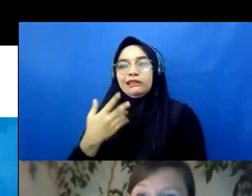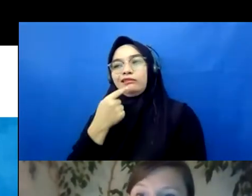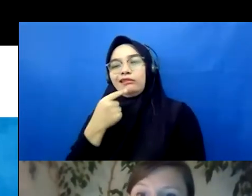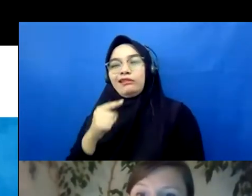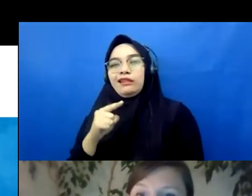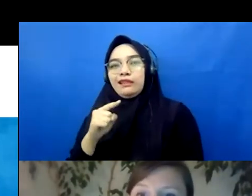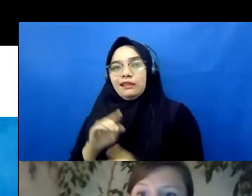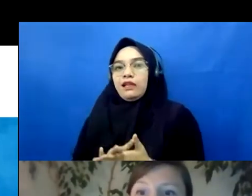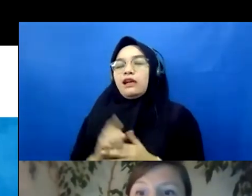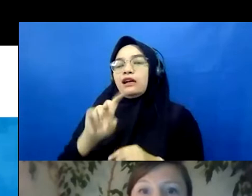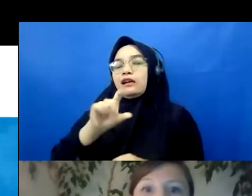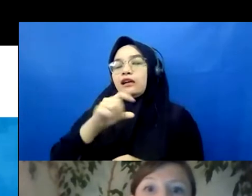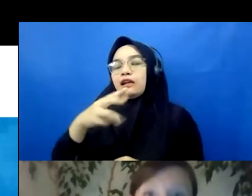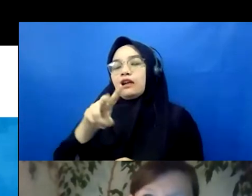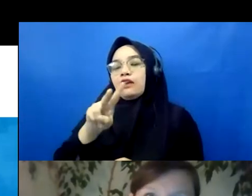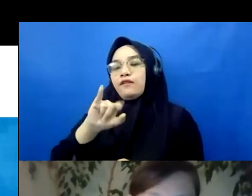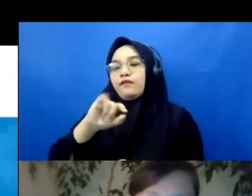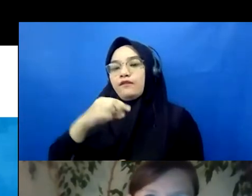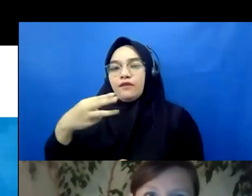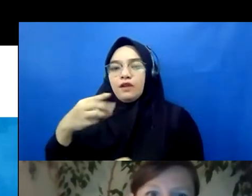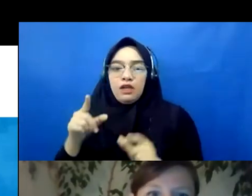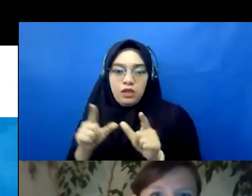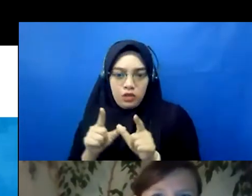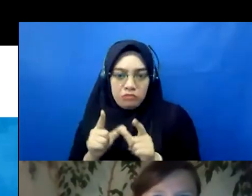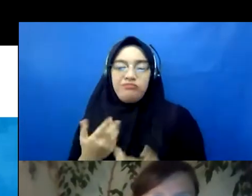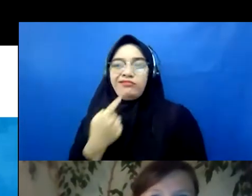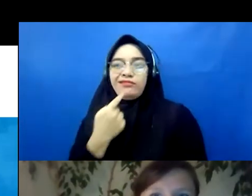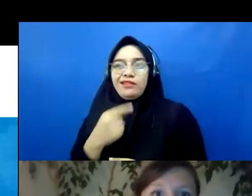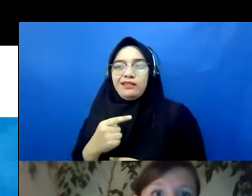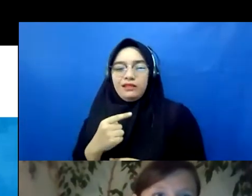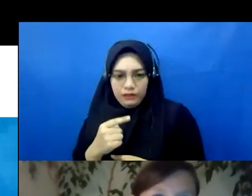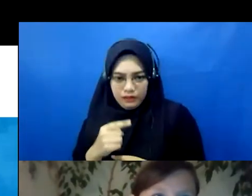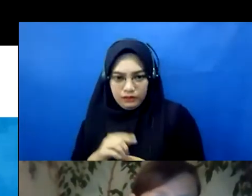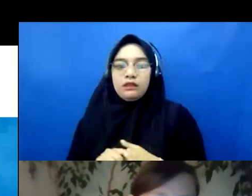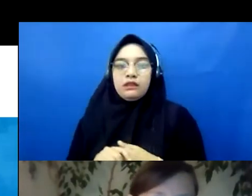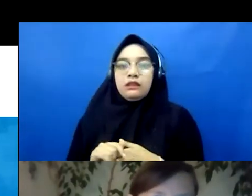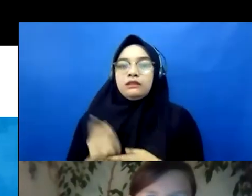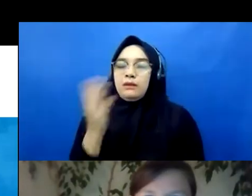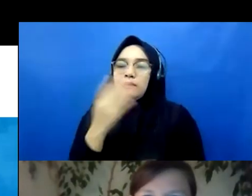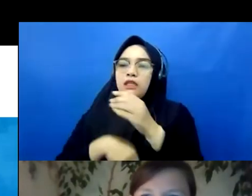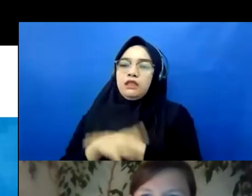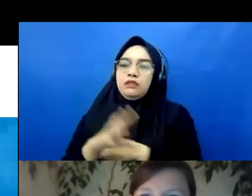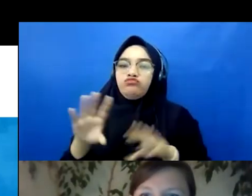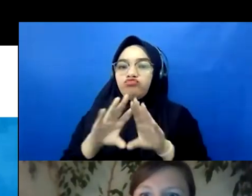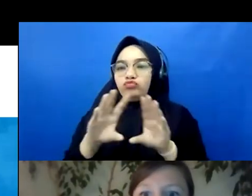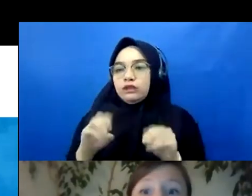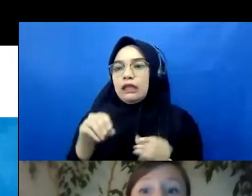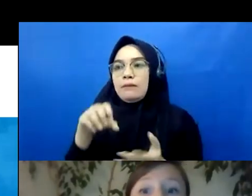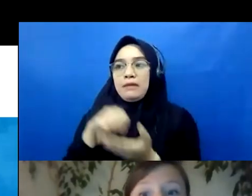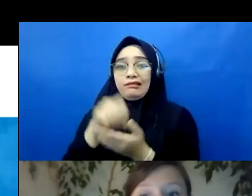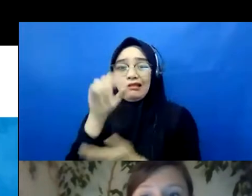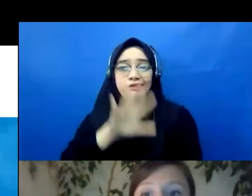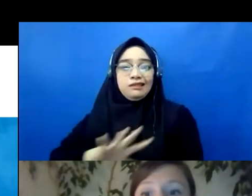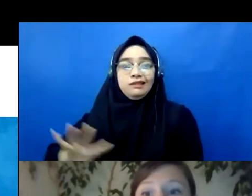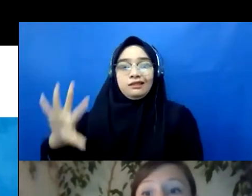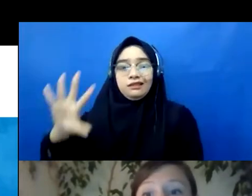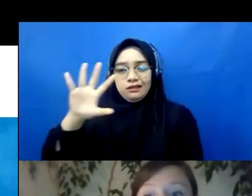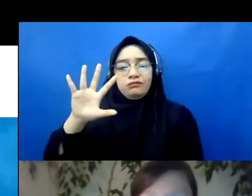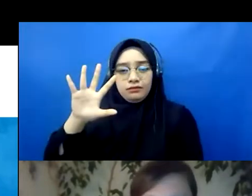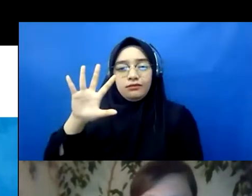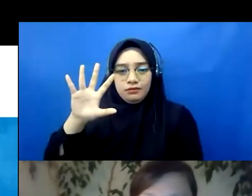ASEAN today. And more than simply this review of what is taking place today, it's also a look